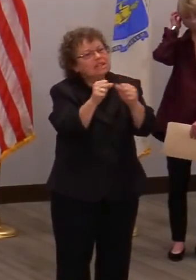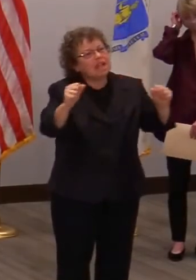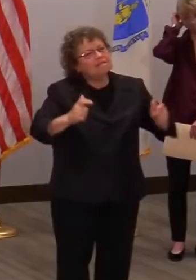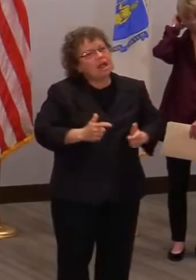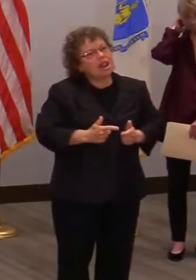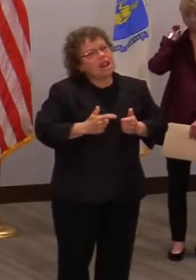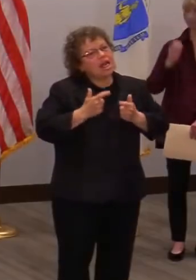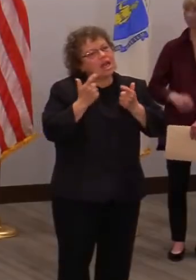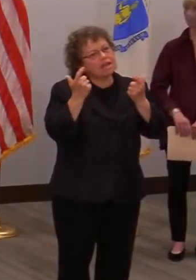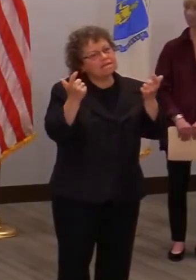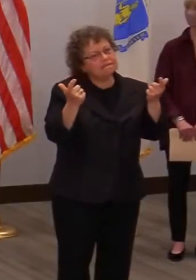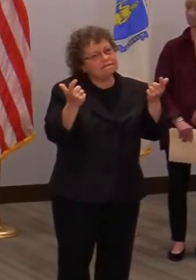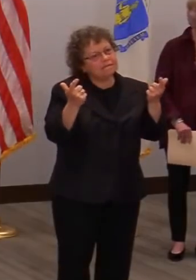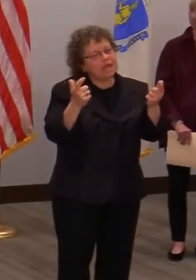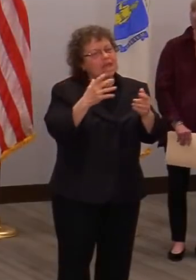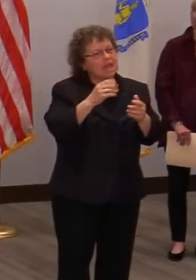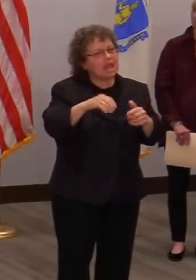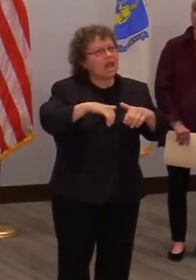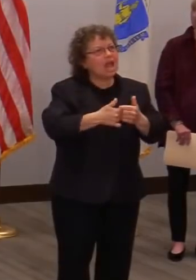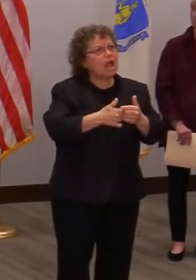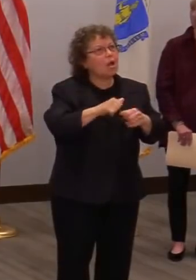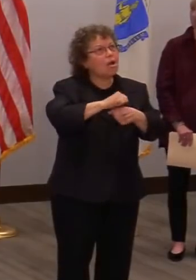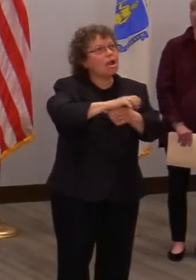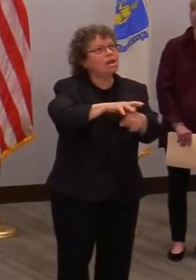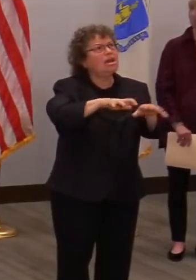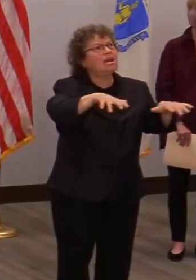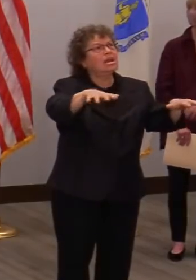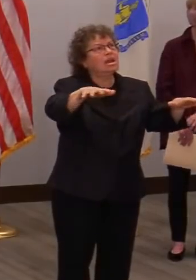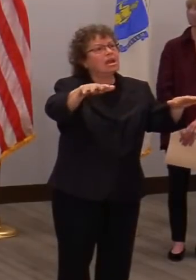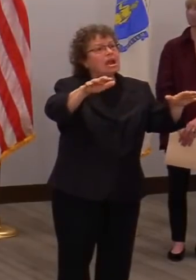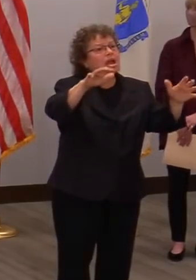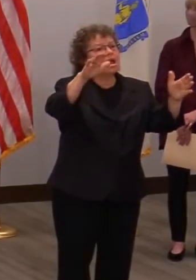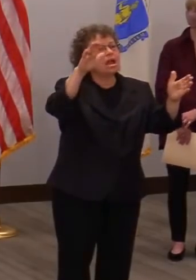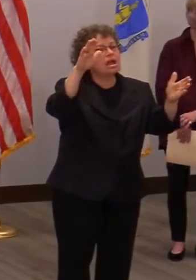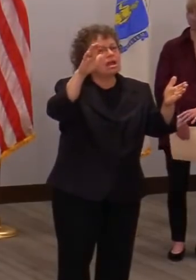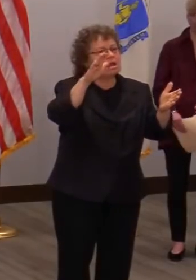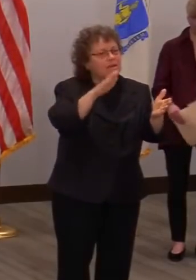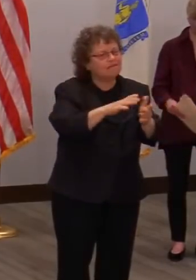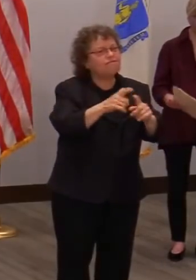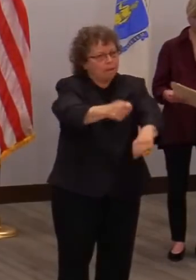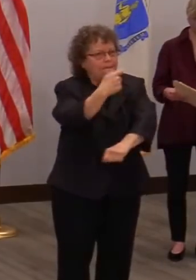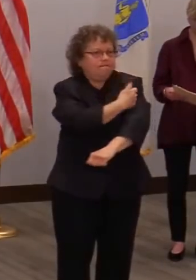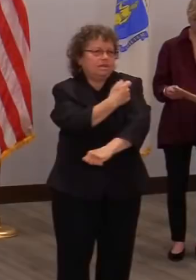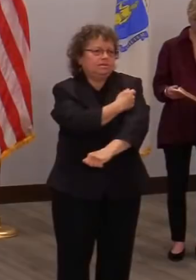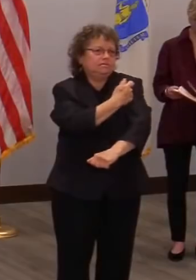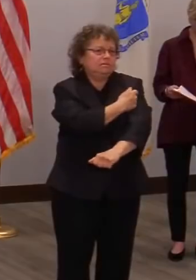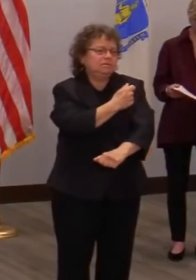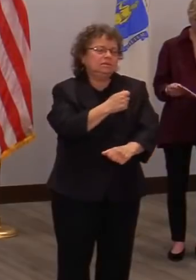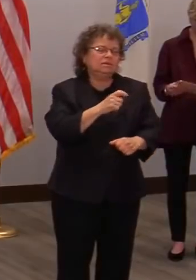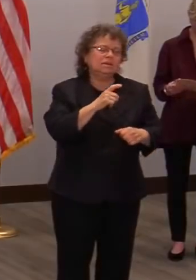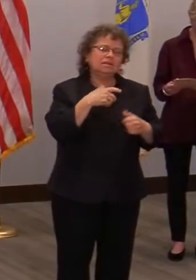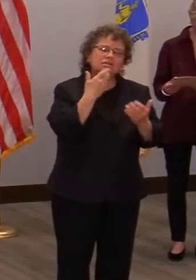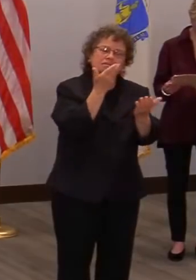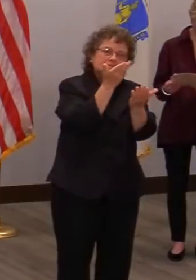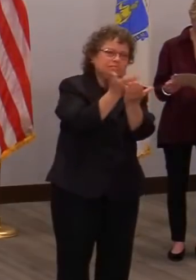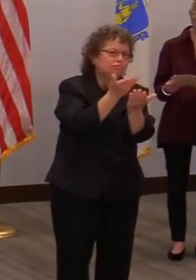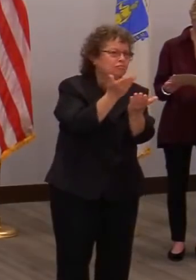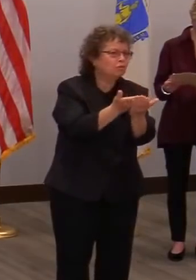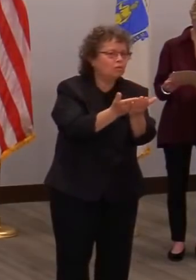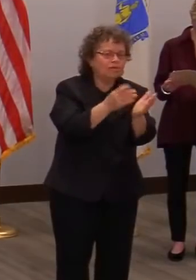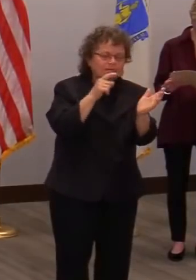I can't emphasize enough how much real-life data we now have that demonstrates that folks who get